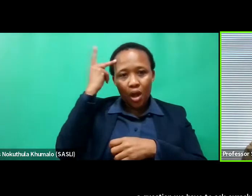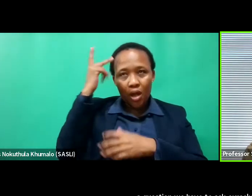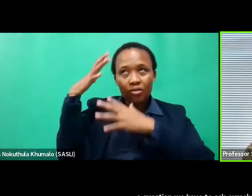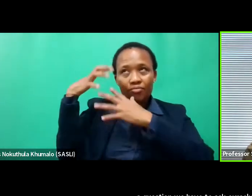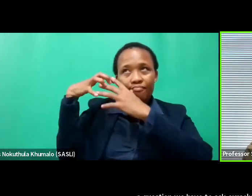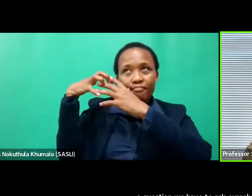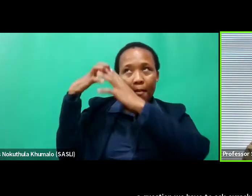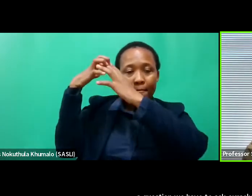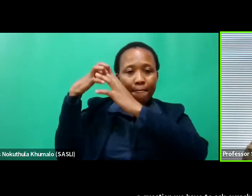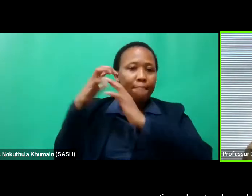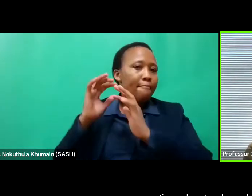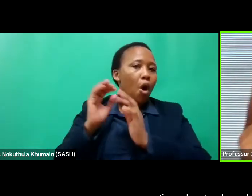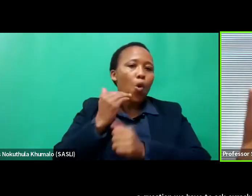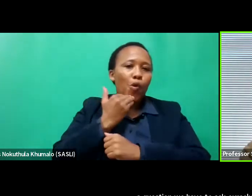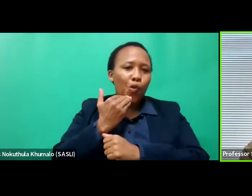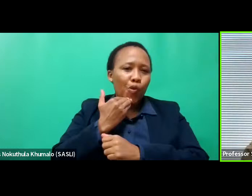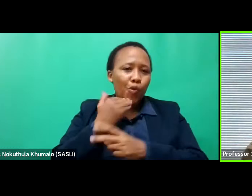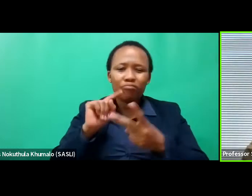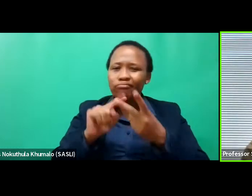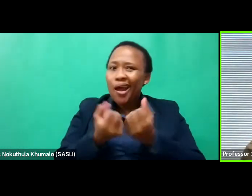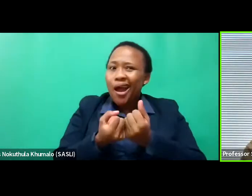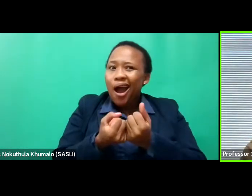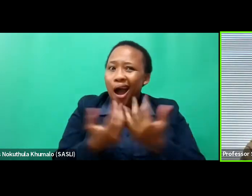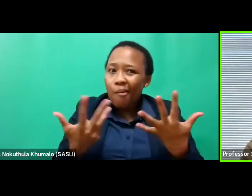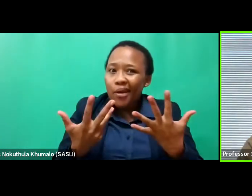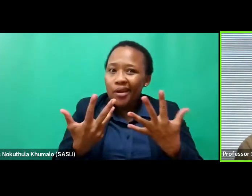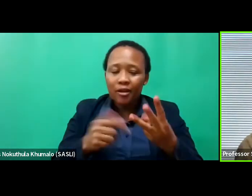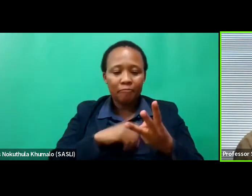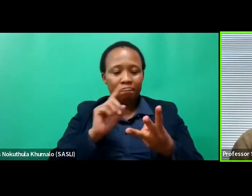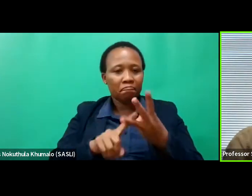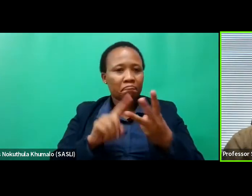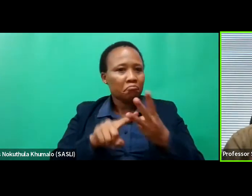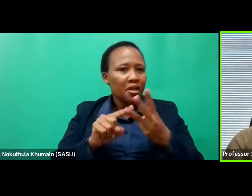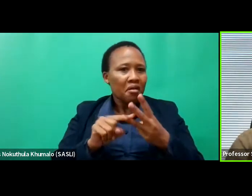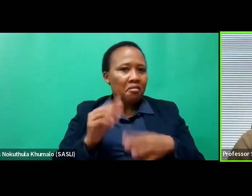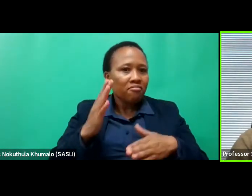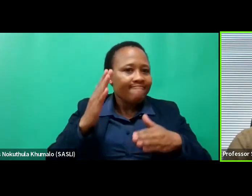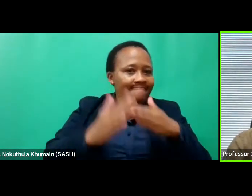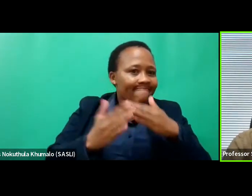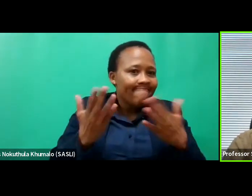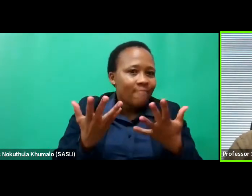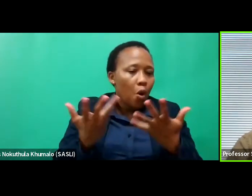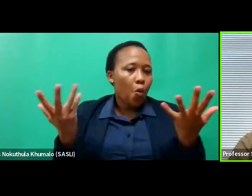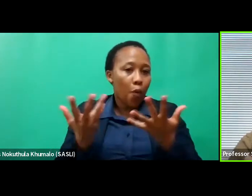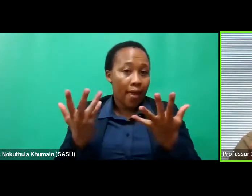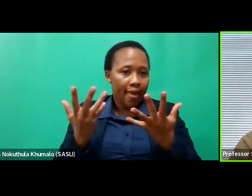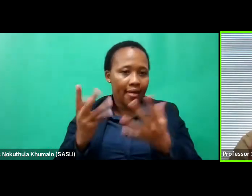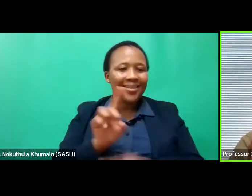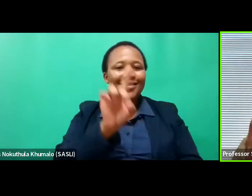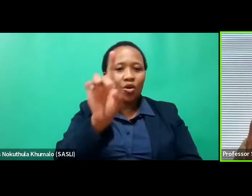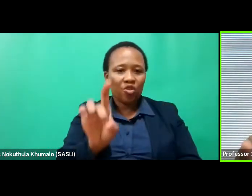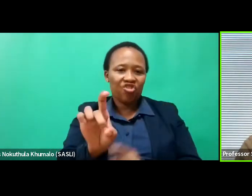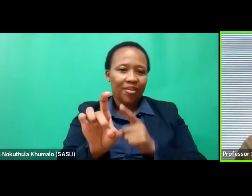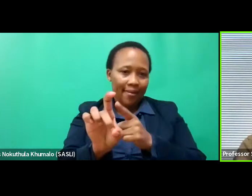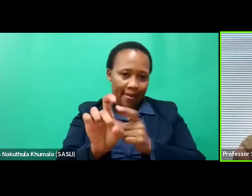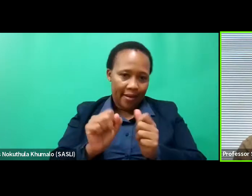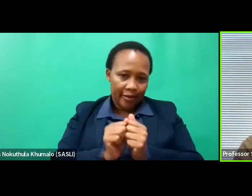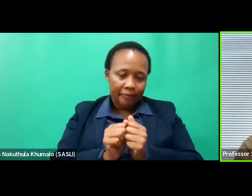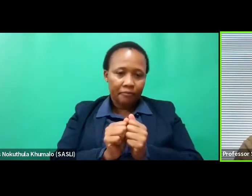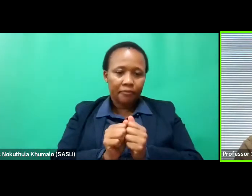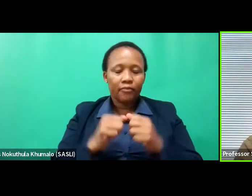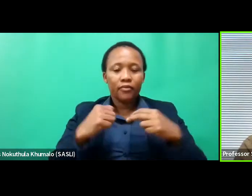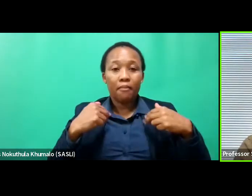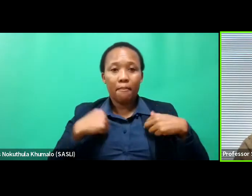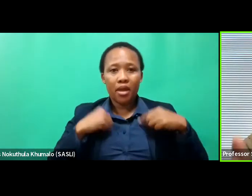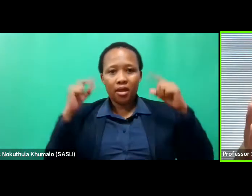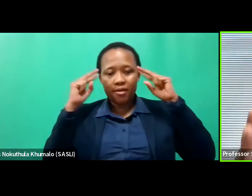knowledge constructed? And to what end? So that's my view. My view is that the university